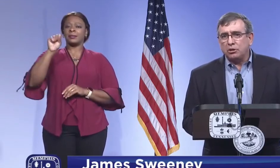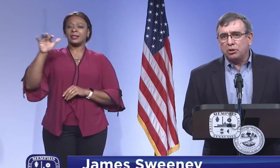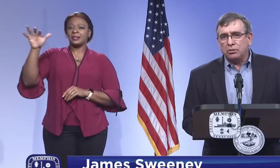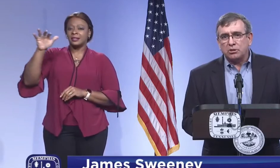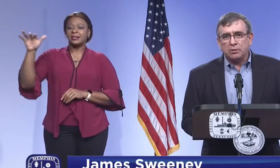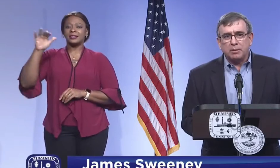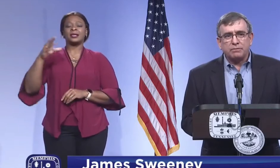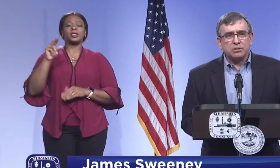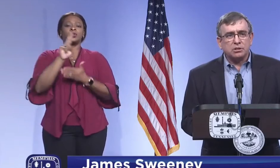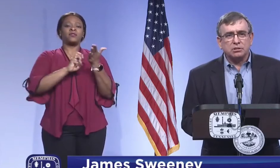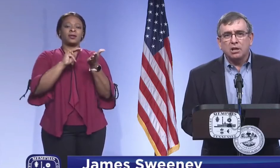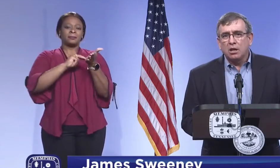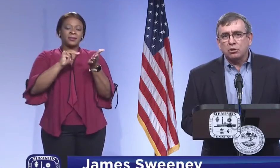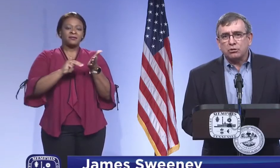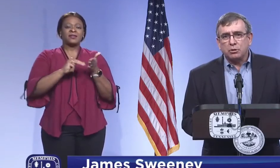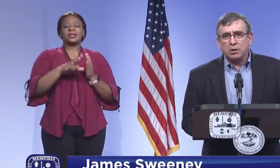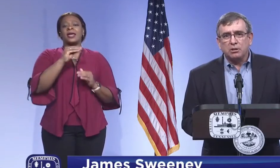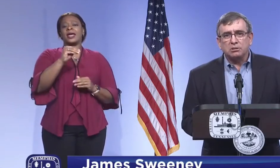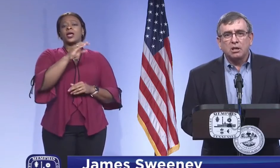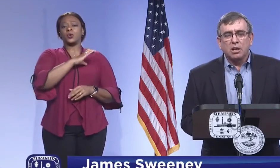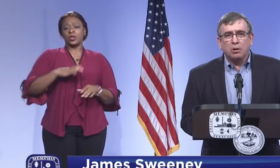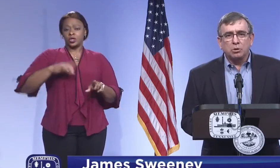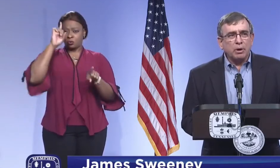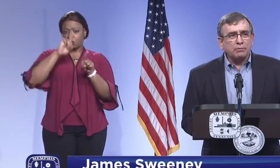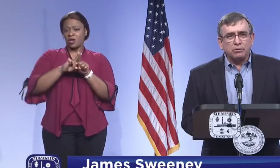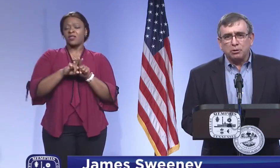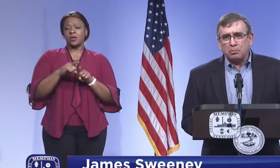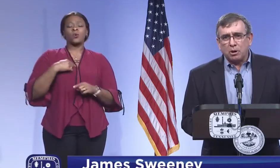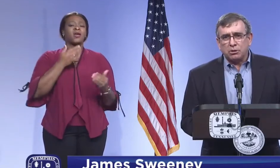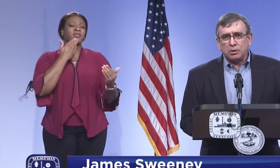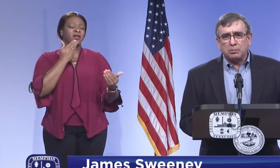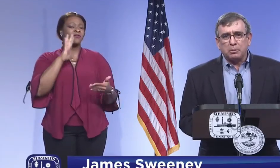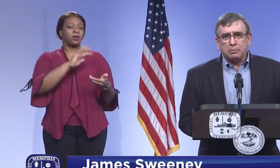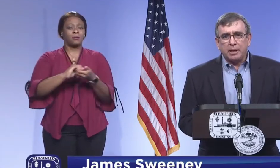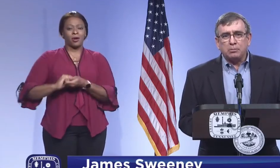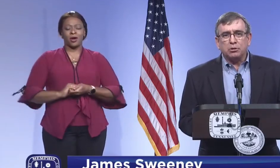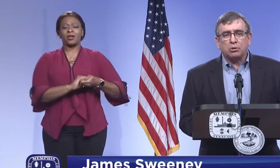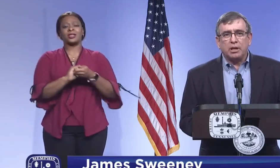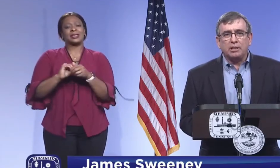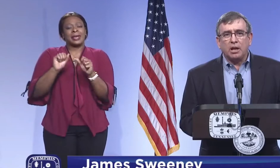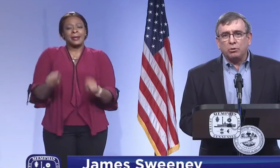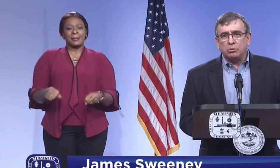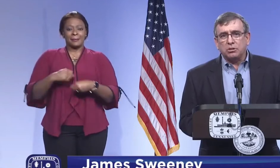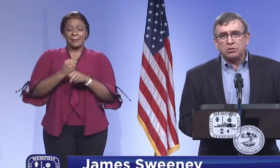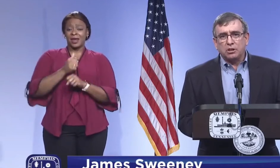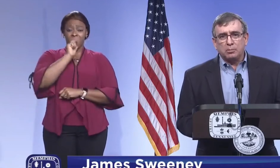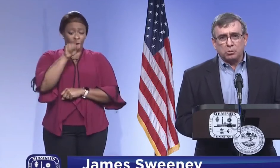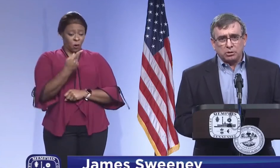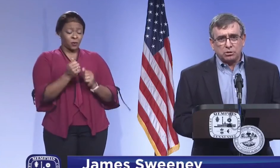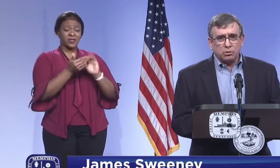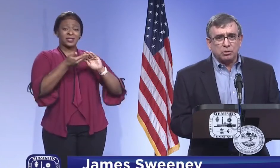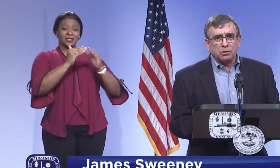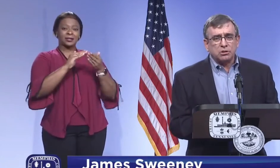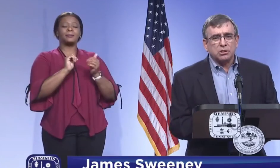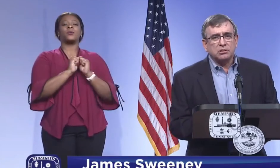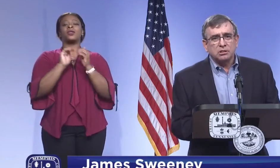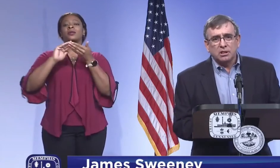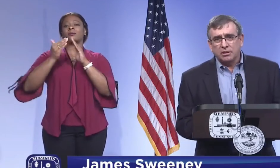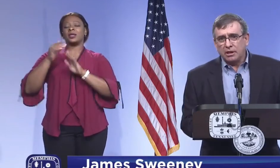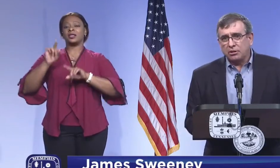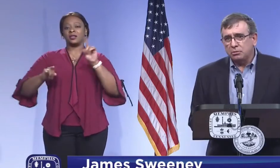gone to University of Memphis and Christian Brothers. And we're grateful for the partnership that we've been able to create, not only with the city, but with the two